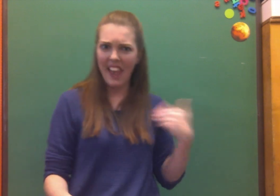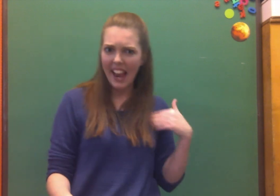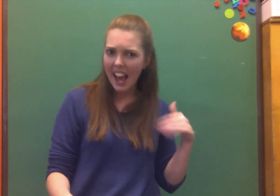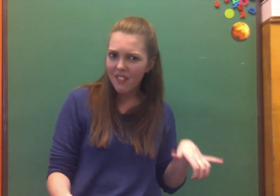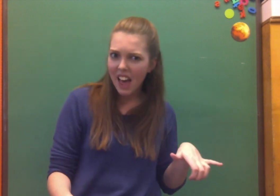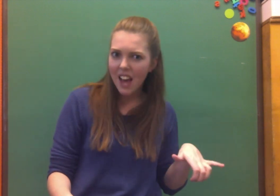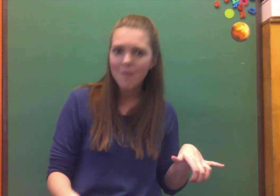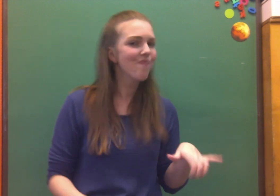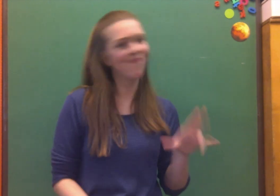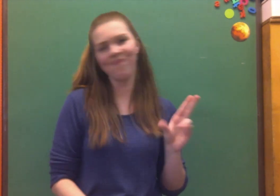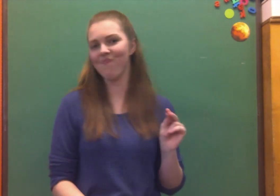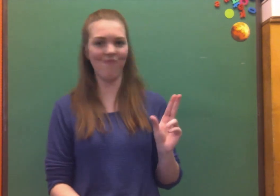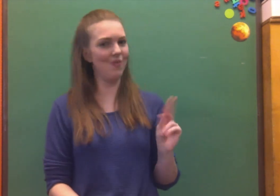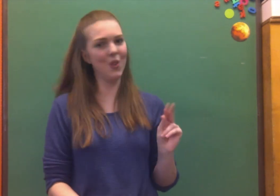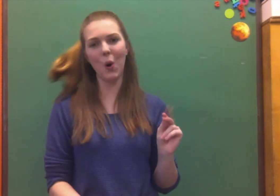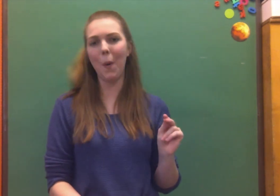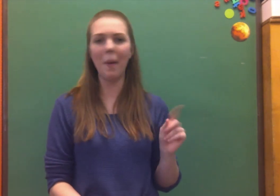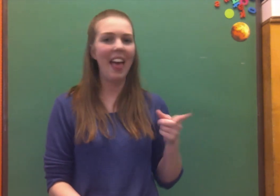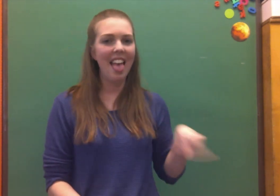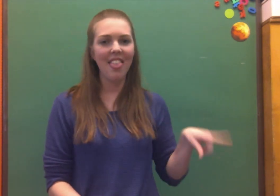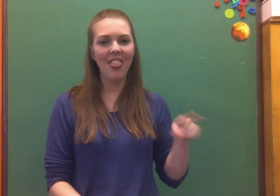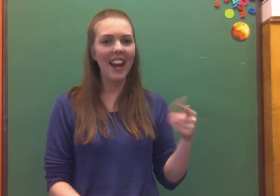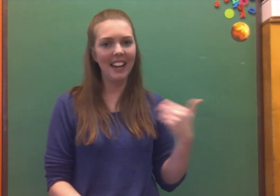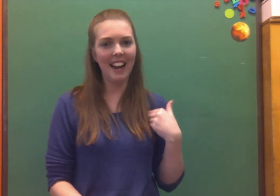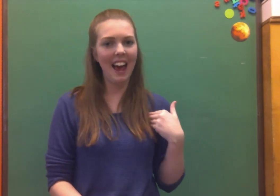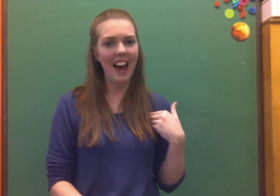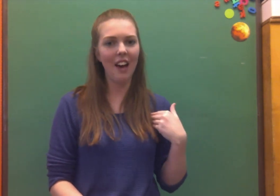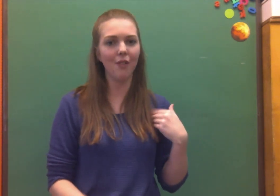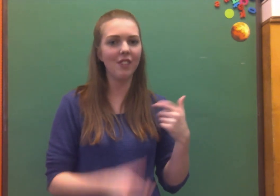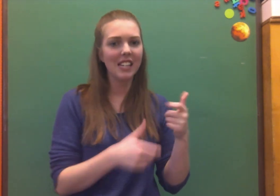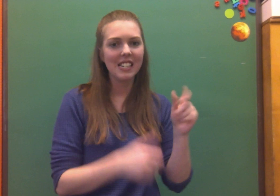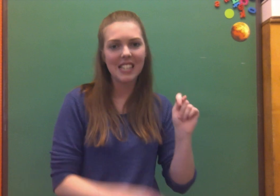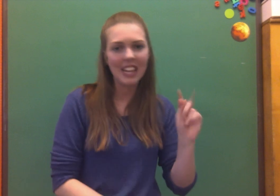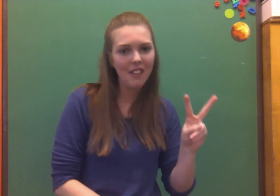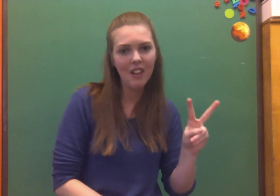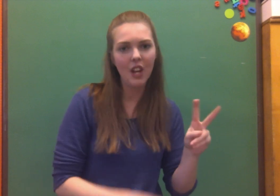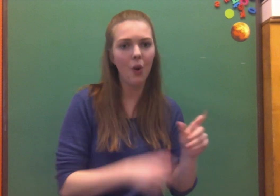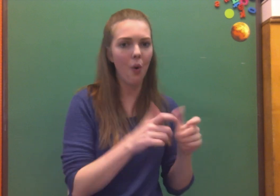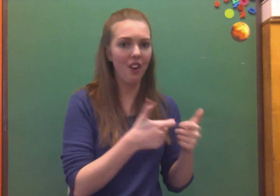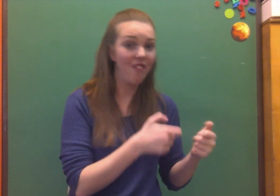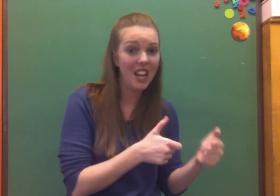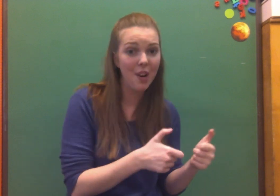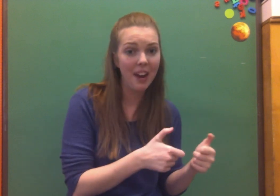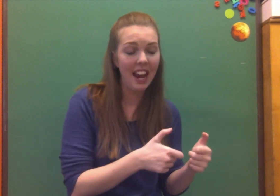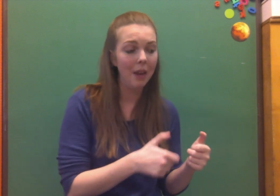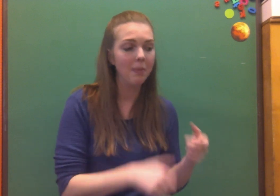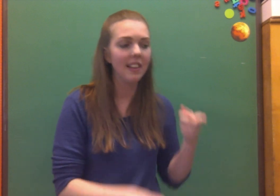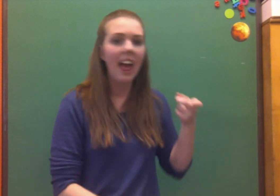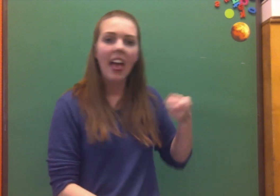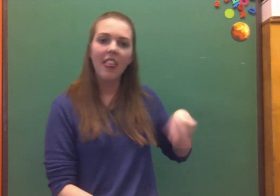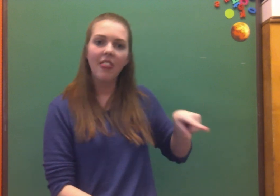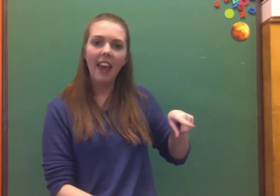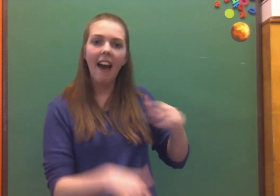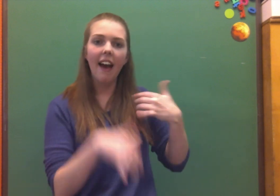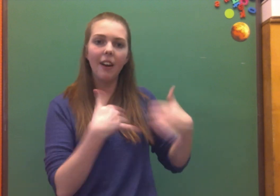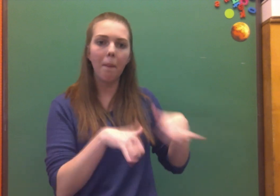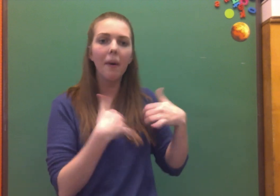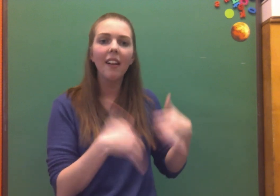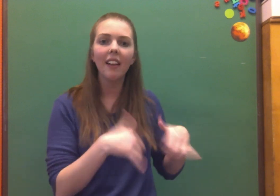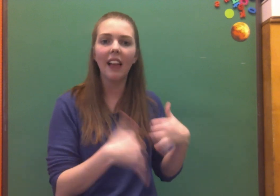have that? No, they didn't have TV or video games. They had to